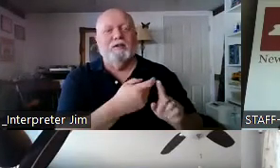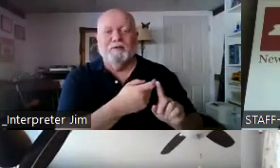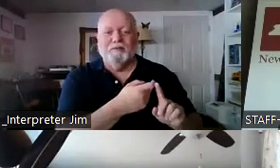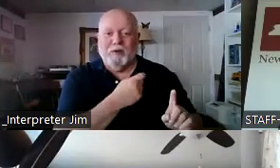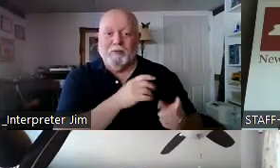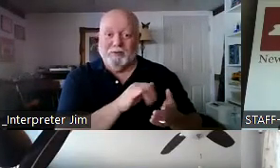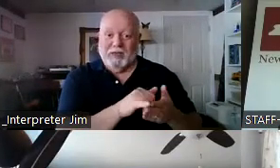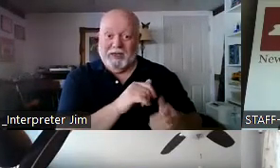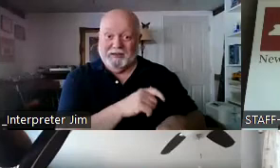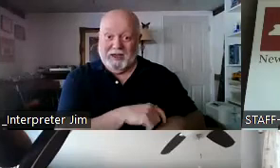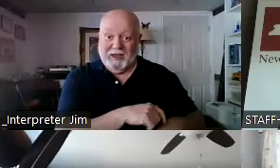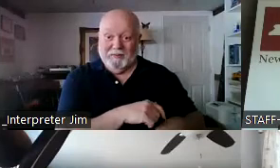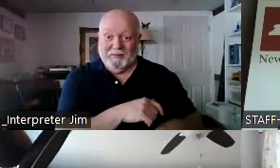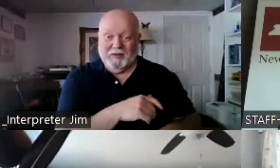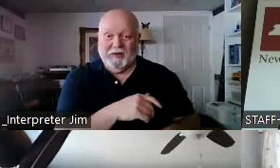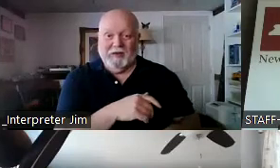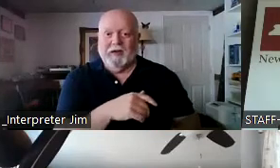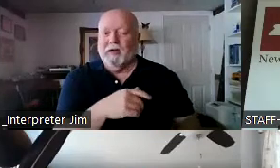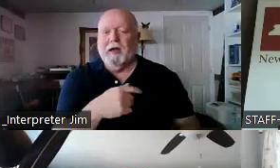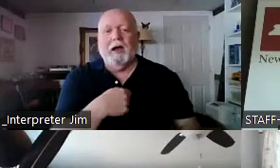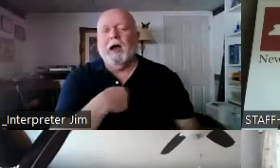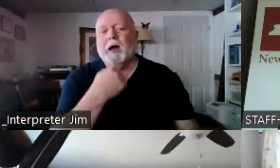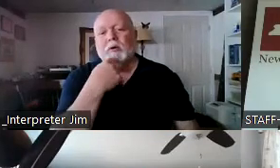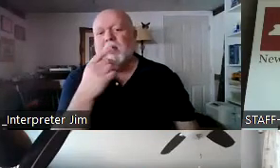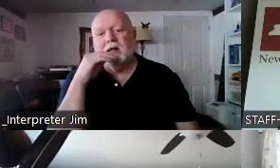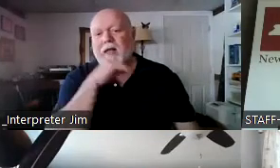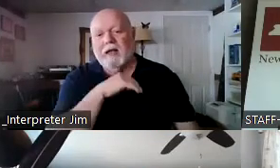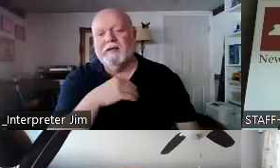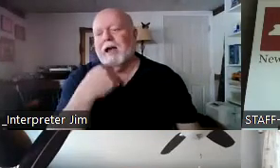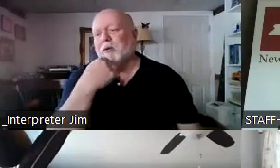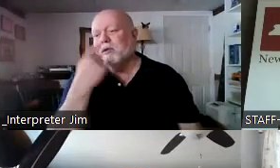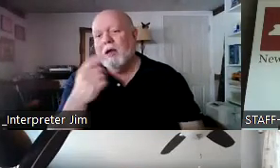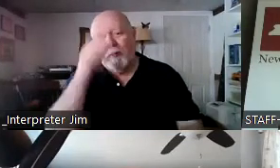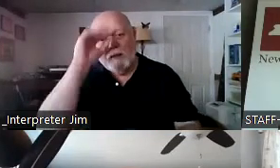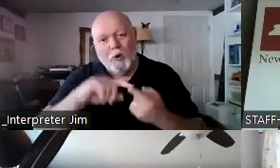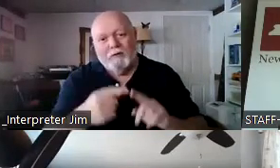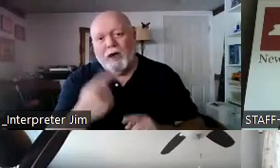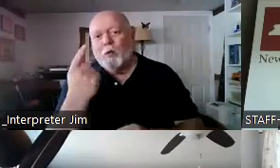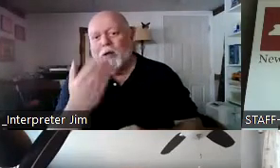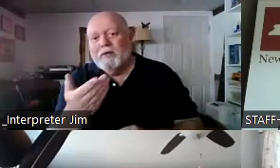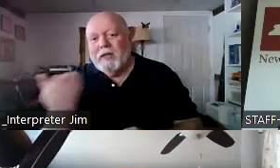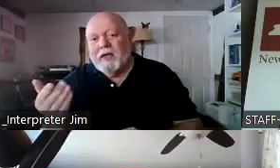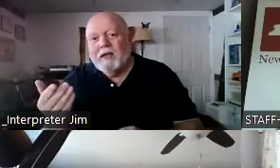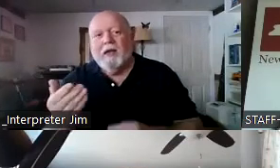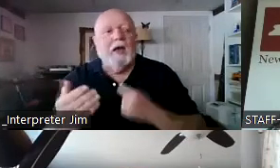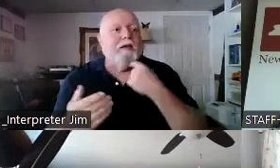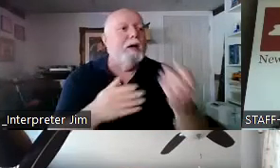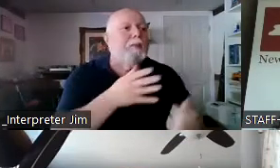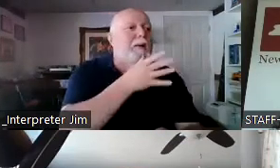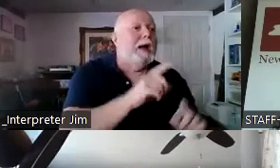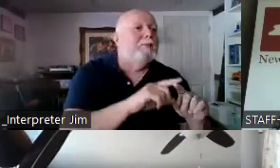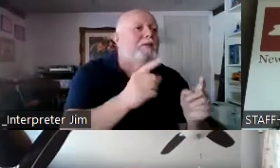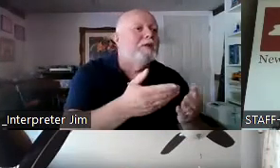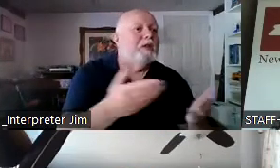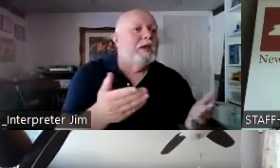know, lies. I would tell him one thing, I would tell my mom another thing, but then I would get caught in those lies. And then it was like, what do